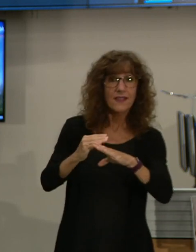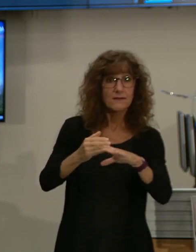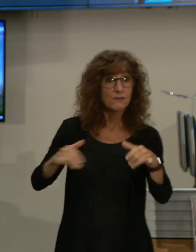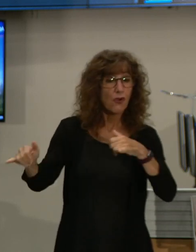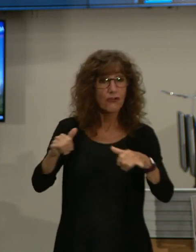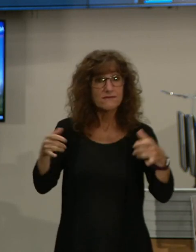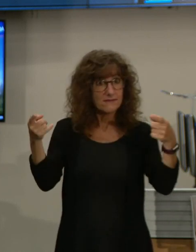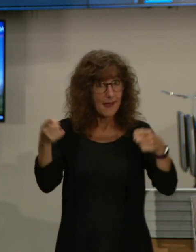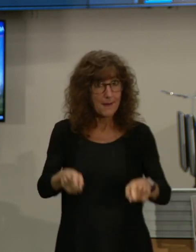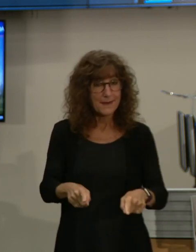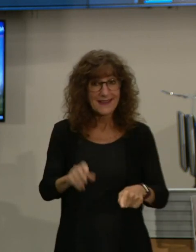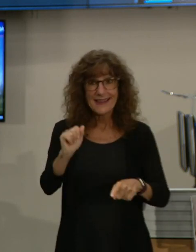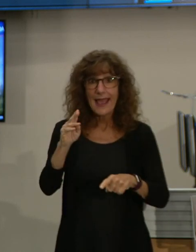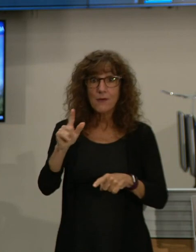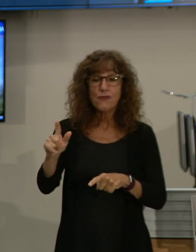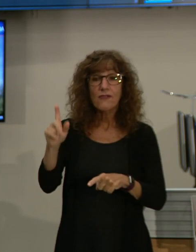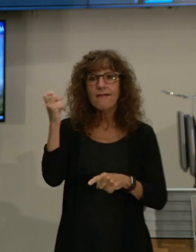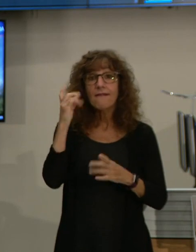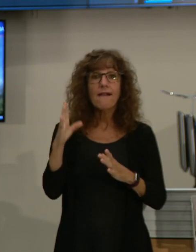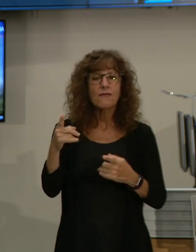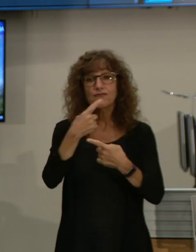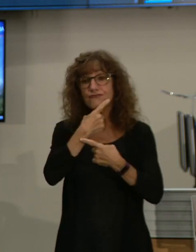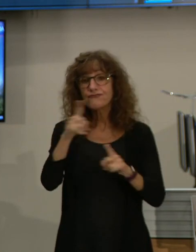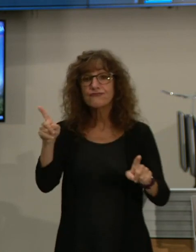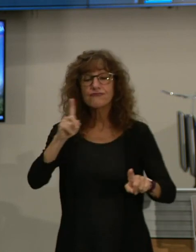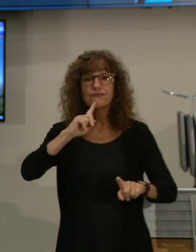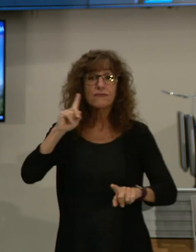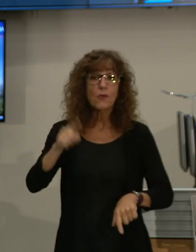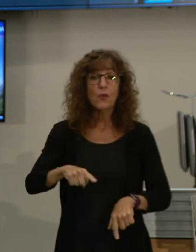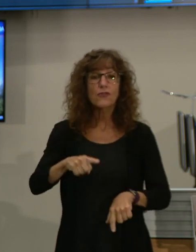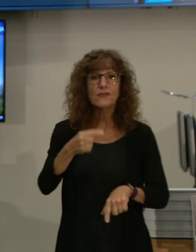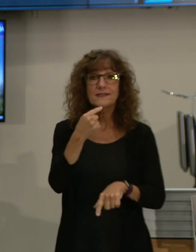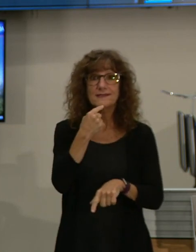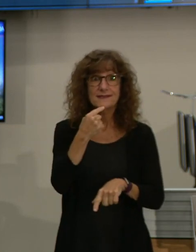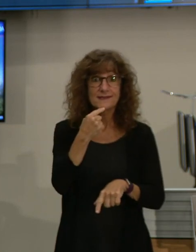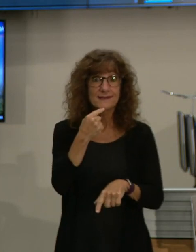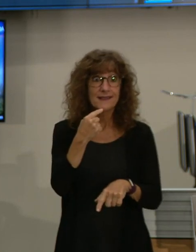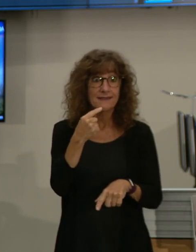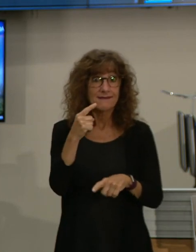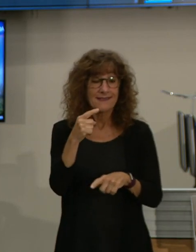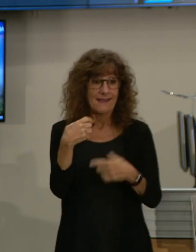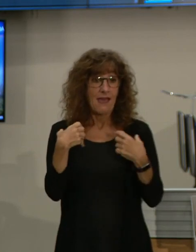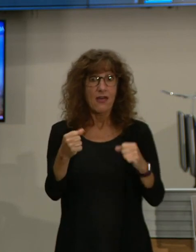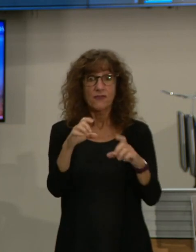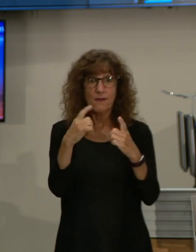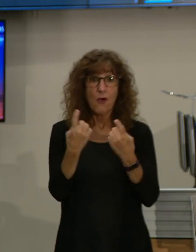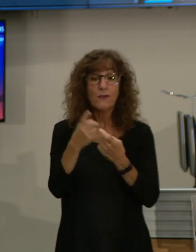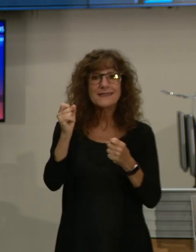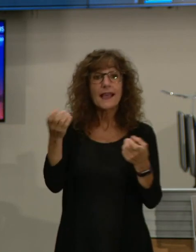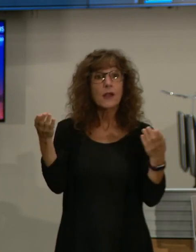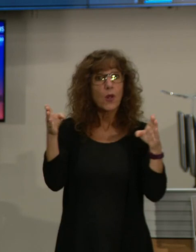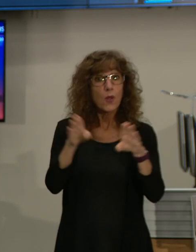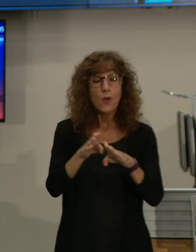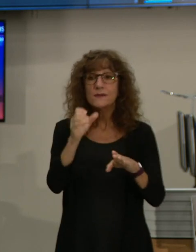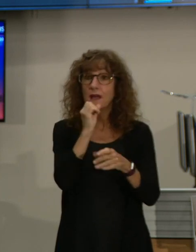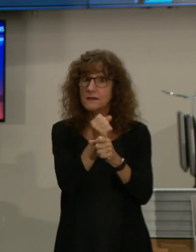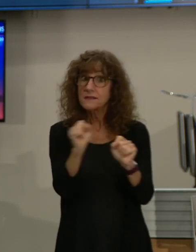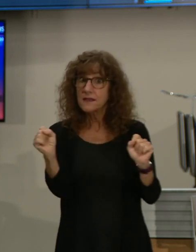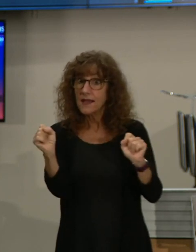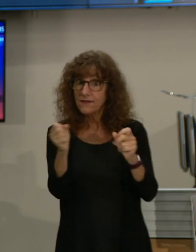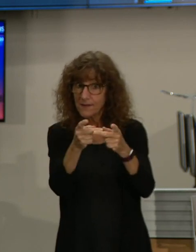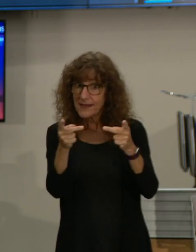happening. In April, the governor issued an executive order that delegated authority to local health officials to close unsafe